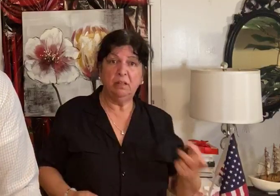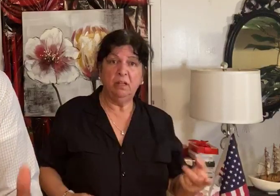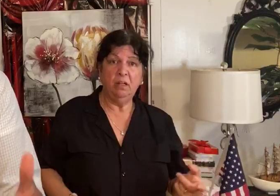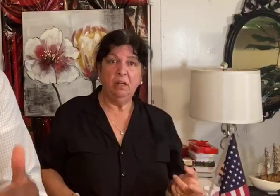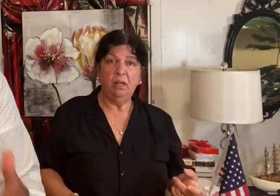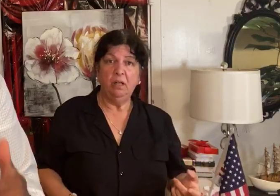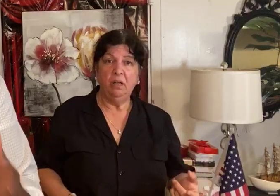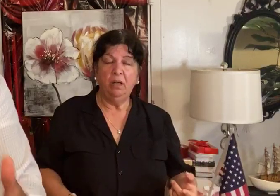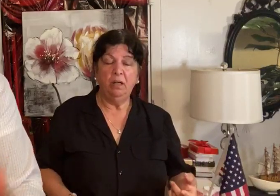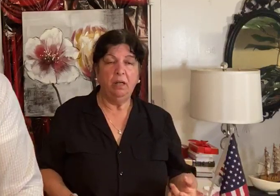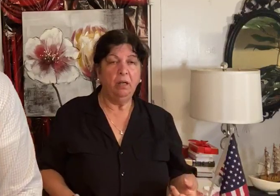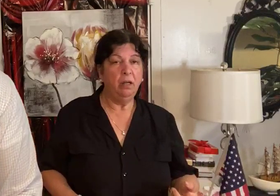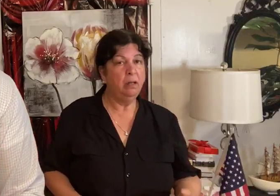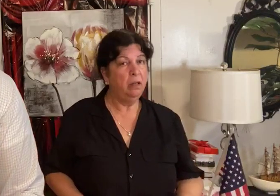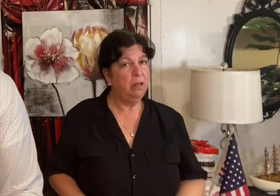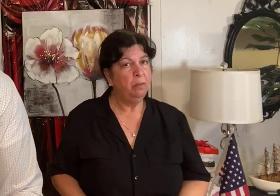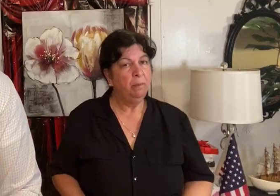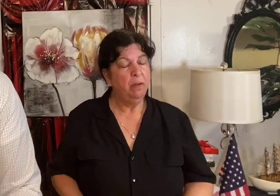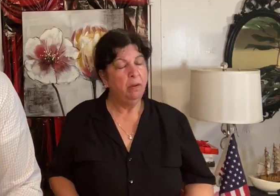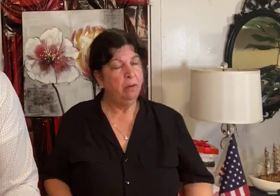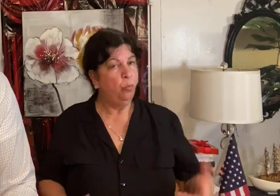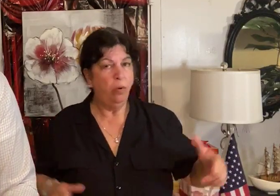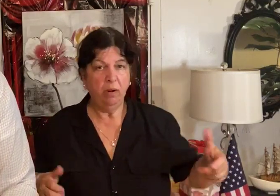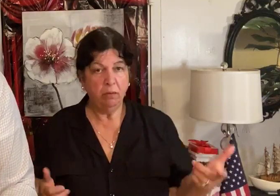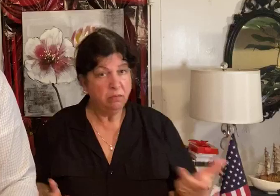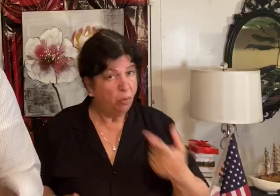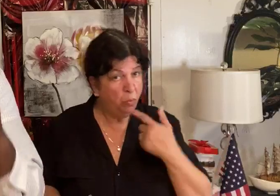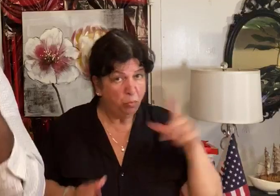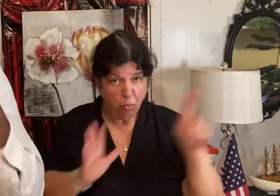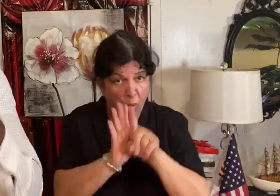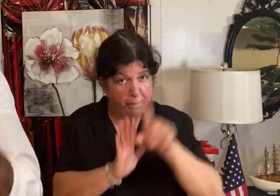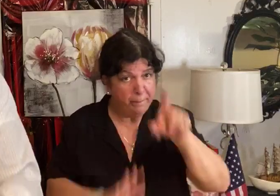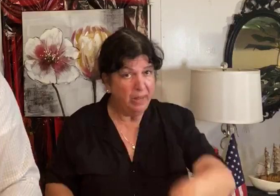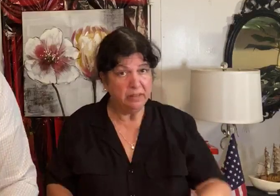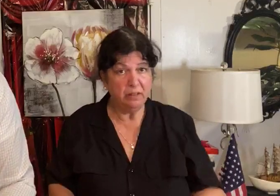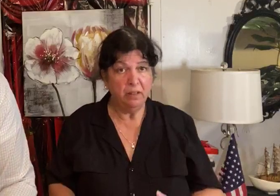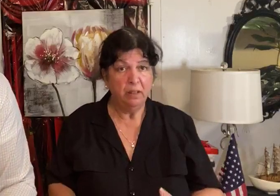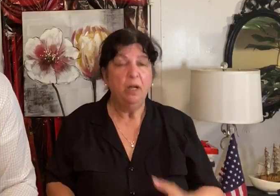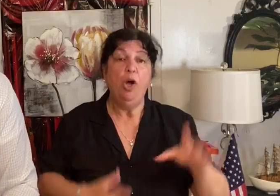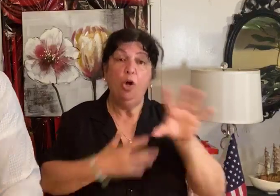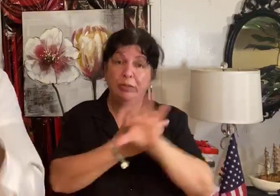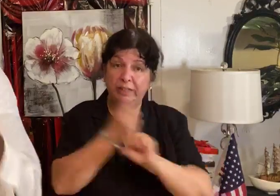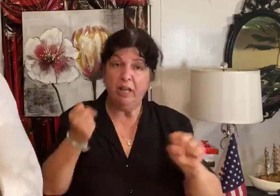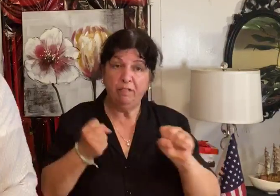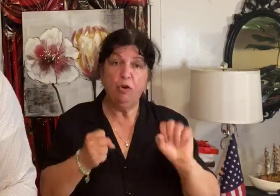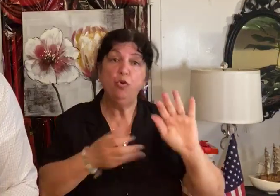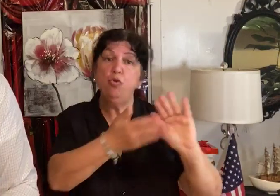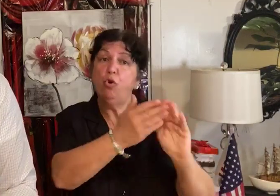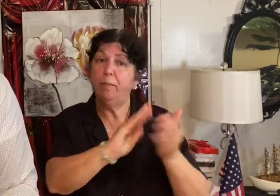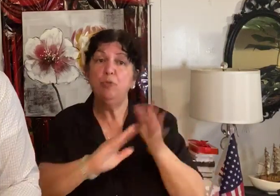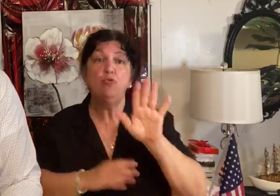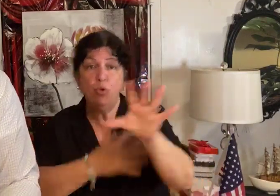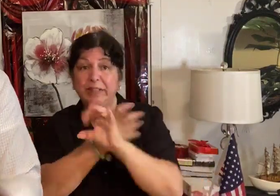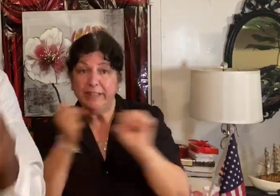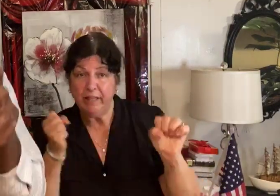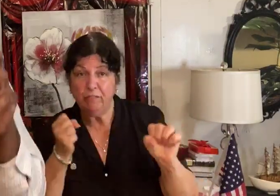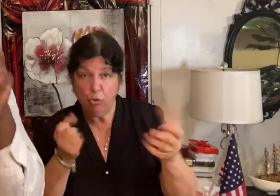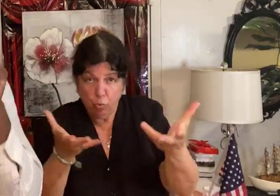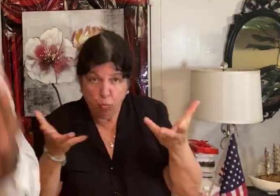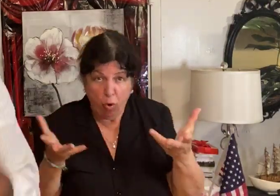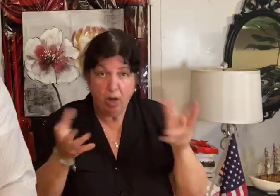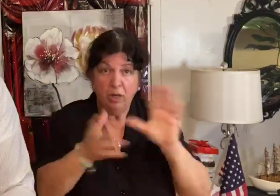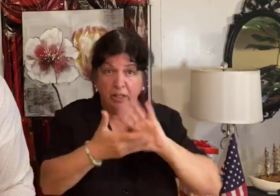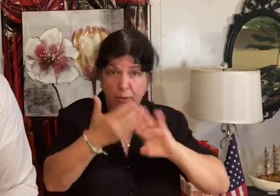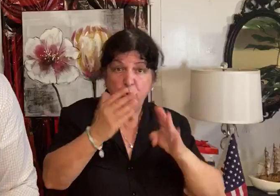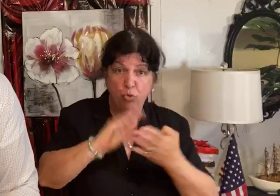feeling the heat, don't want to enforce the law. Well, you know what? For the safety of our communities, for your own safety, for the safety